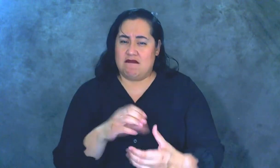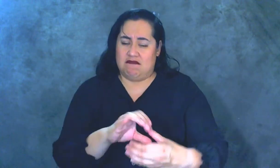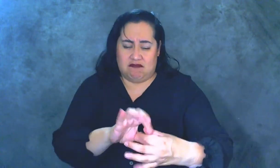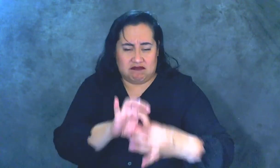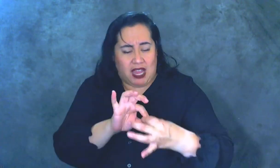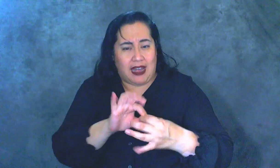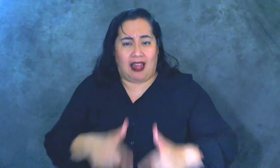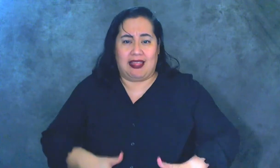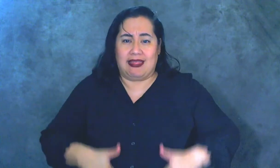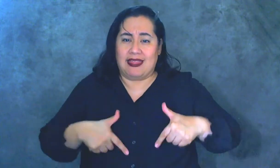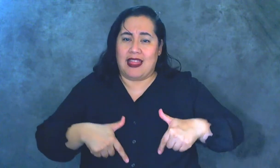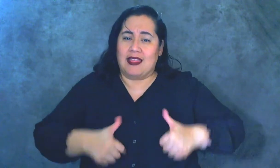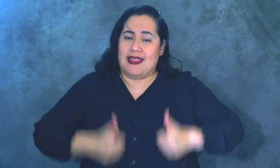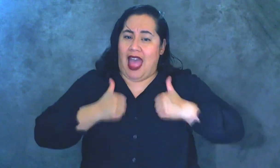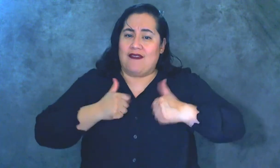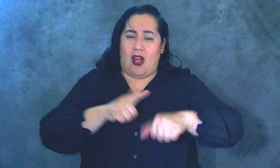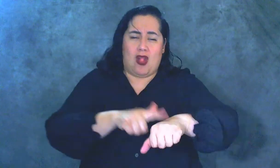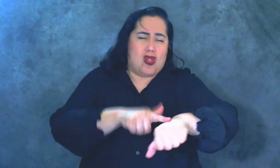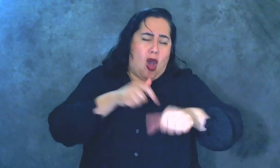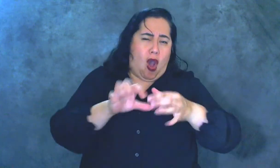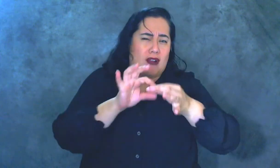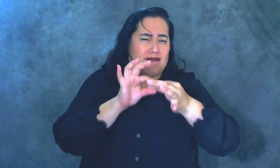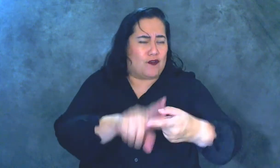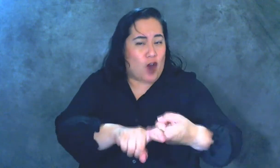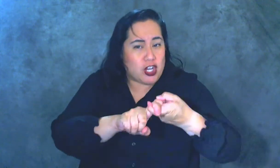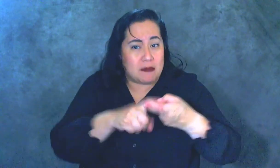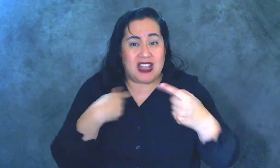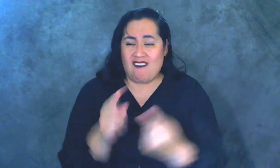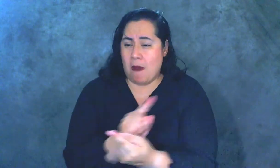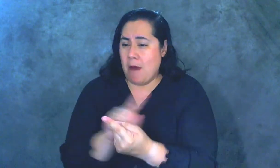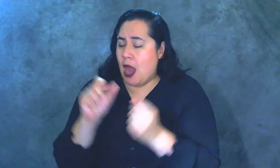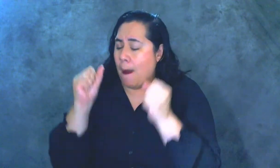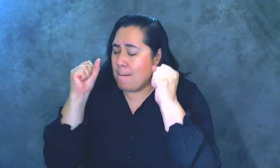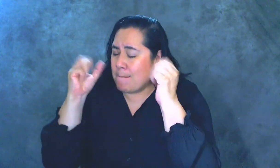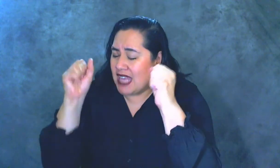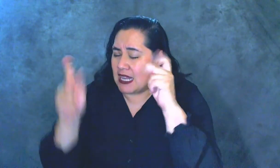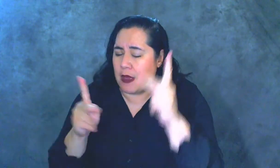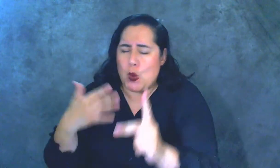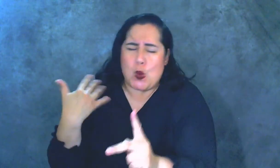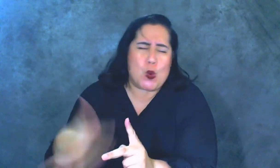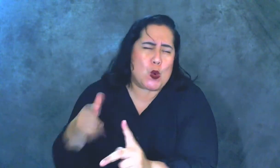friendships and have met really amazing people who are superstar